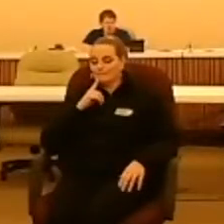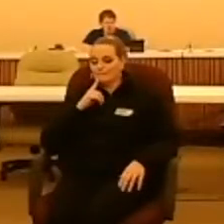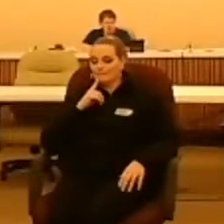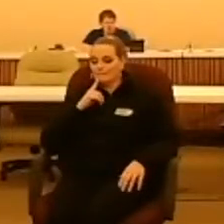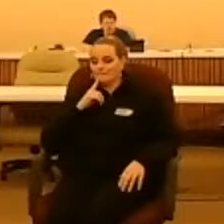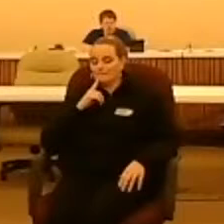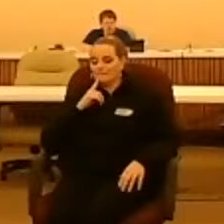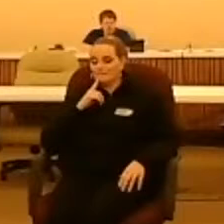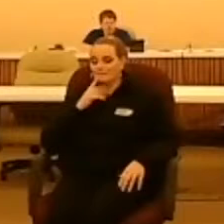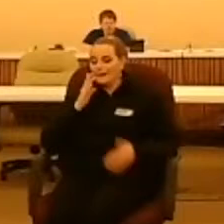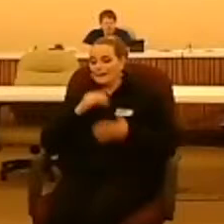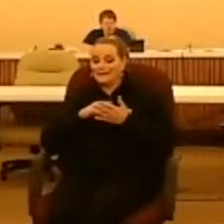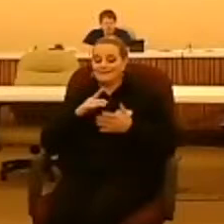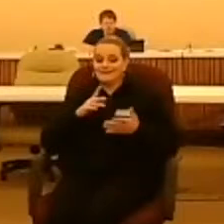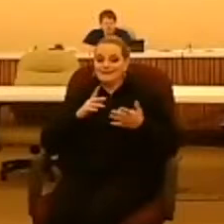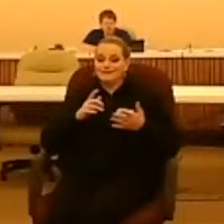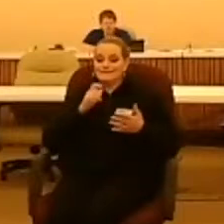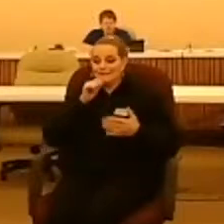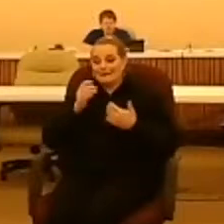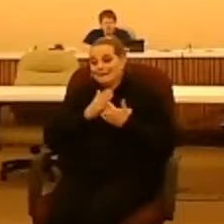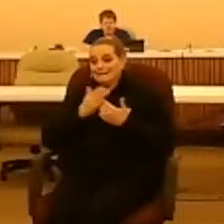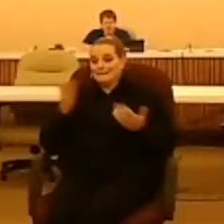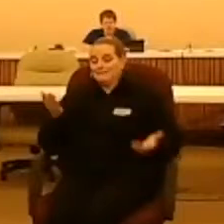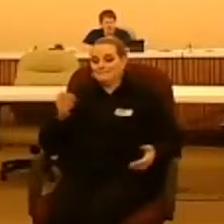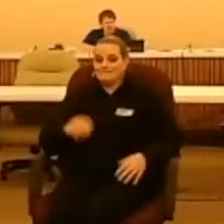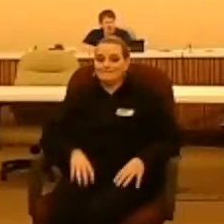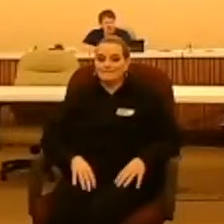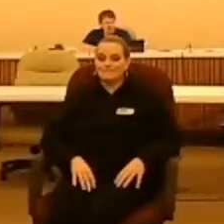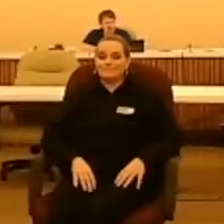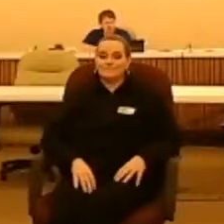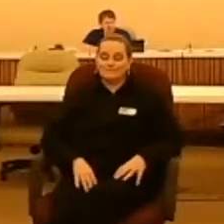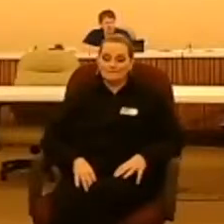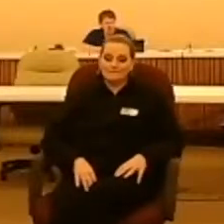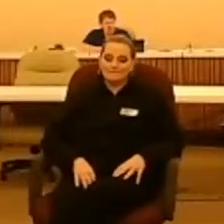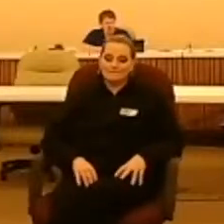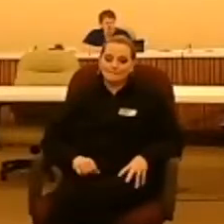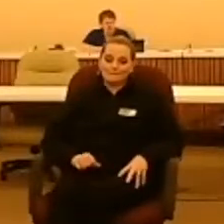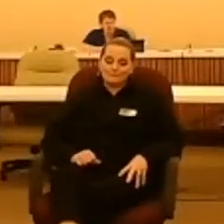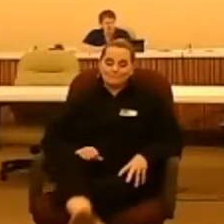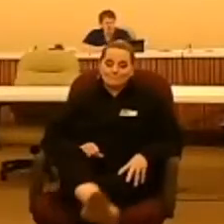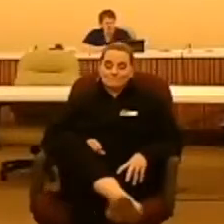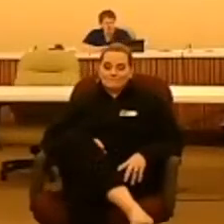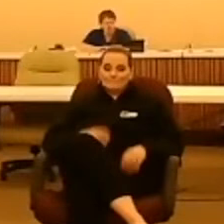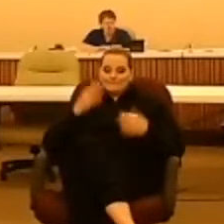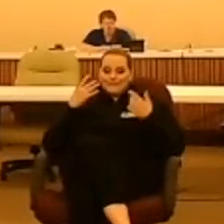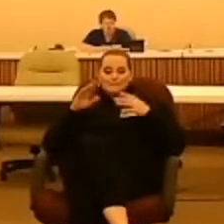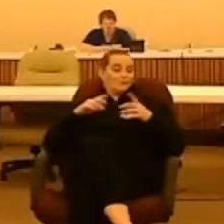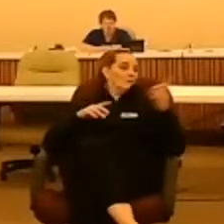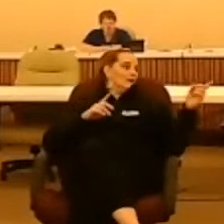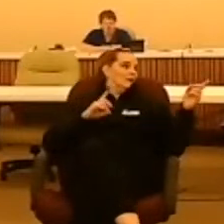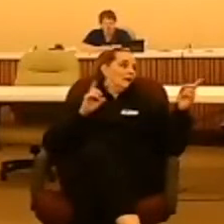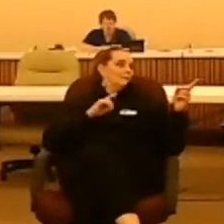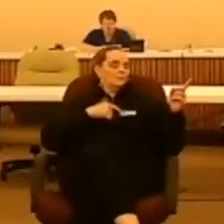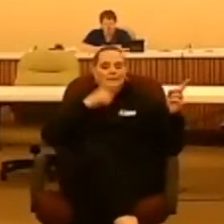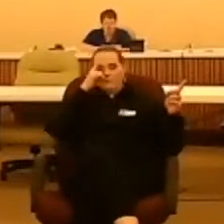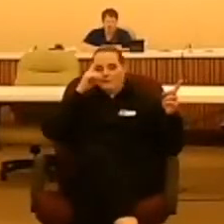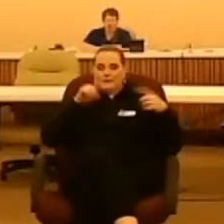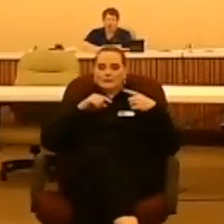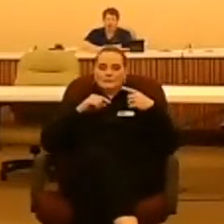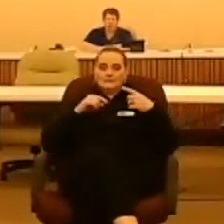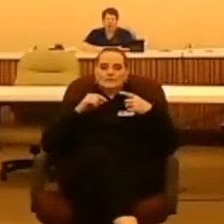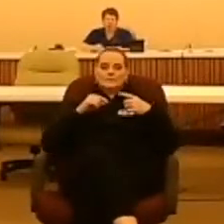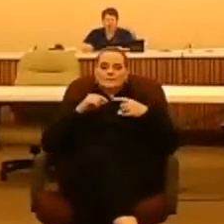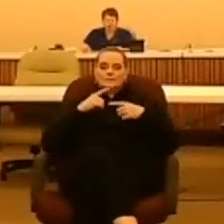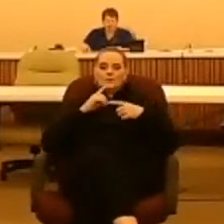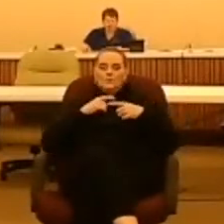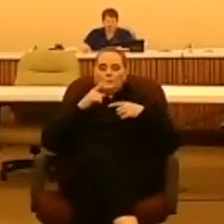yes, again, it's not easy. I don't know. We can That's a think tough about it. I question. mean, Yep. we got a couple weeks until